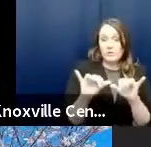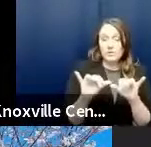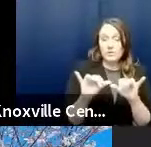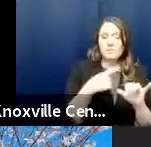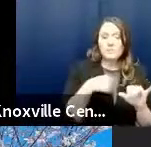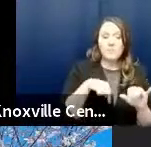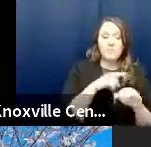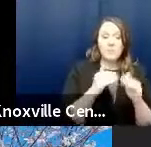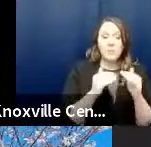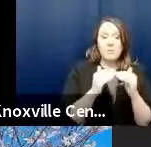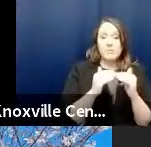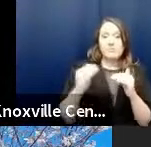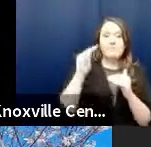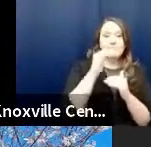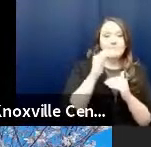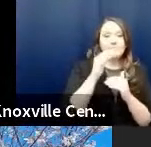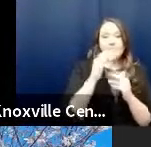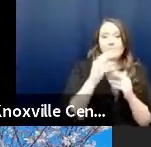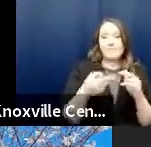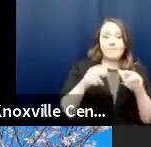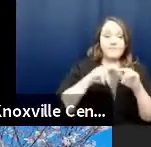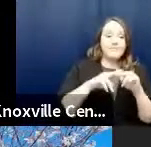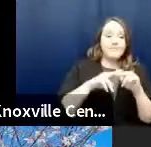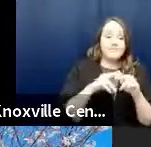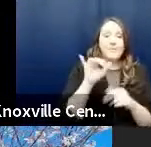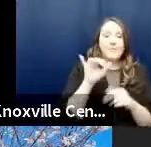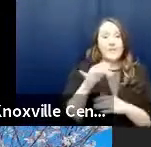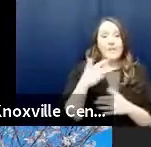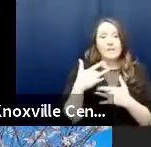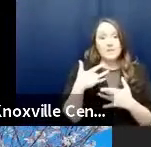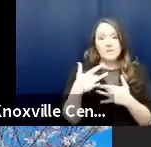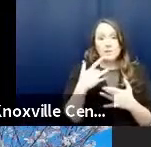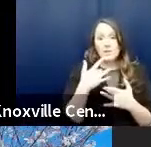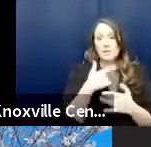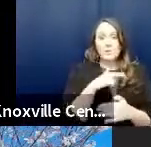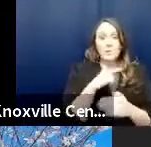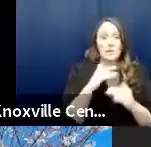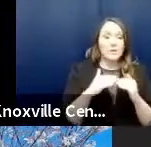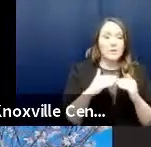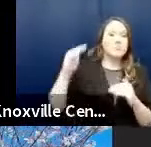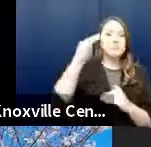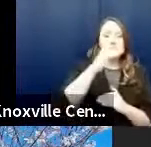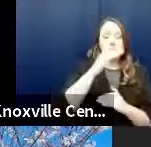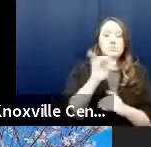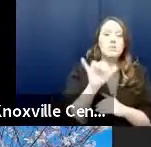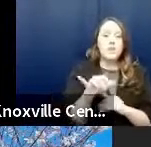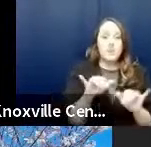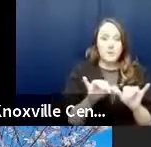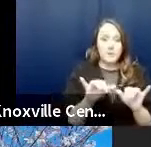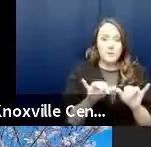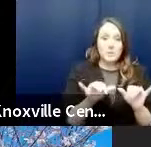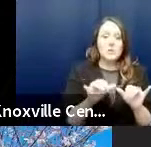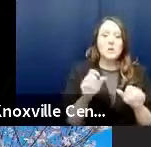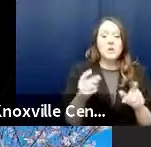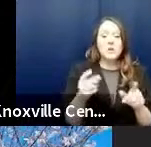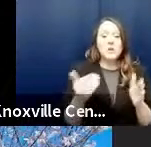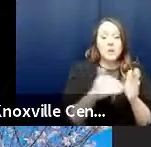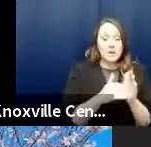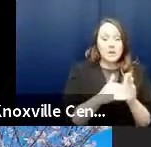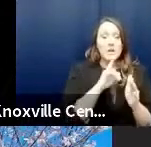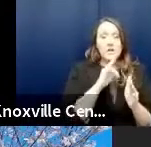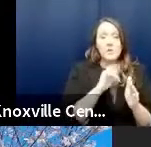we are above the escalation threshold, and that is concerning. We are well above that for both of those metrics. And so, again, really